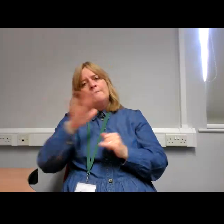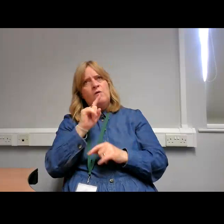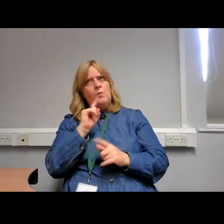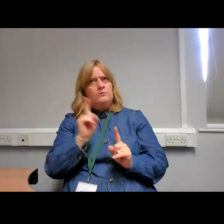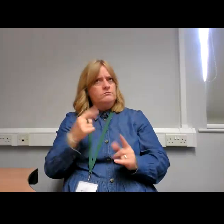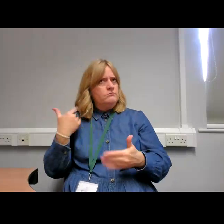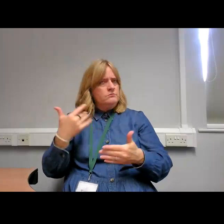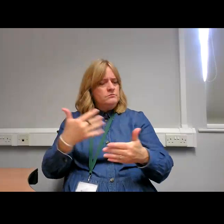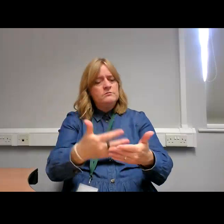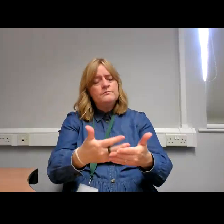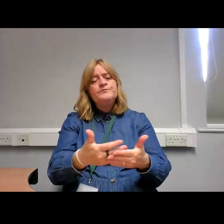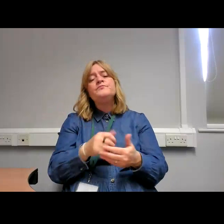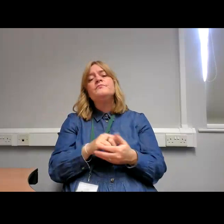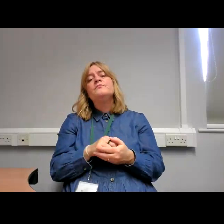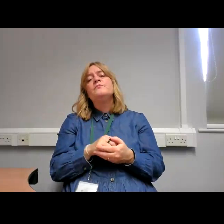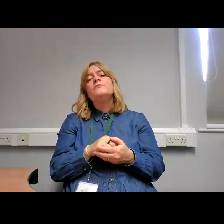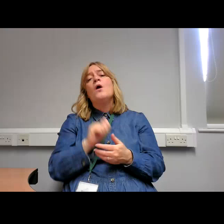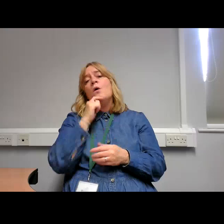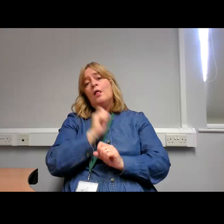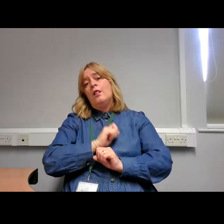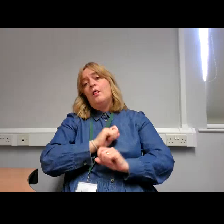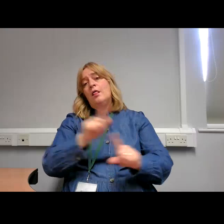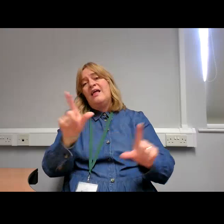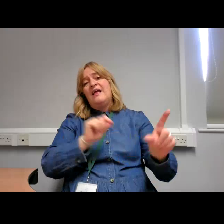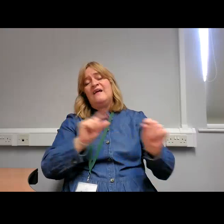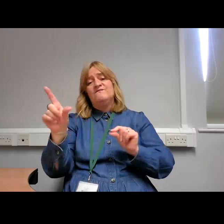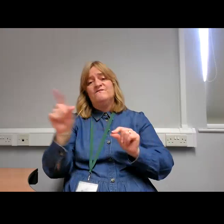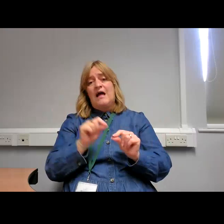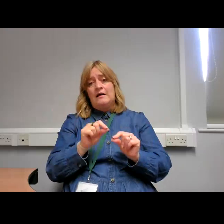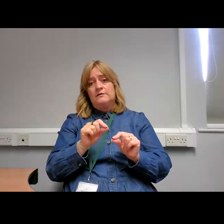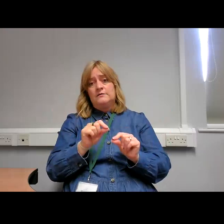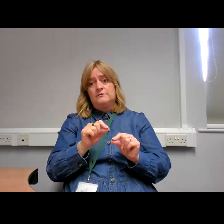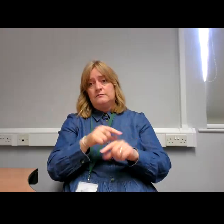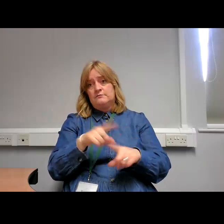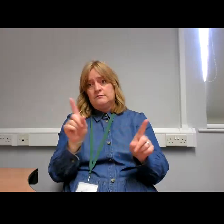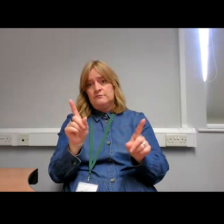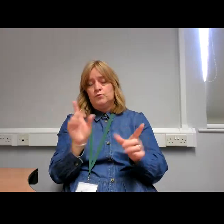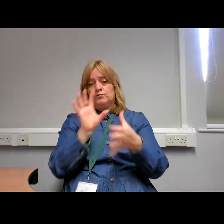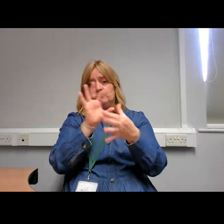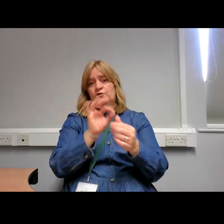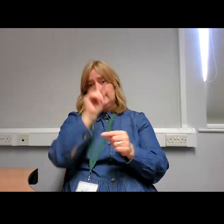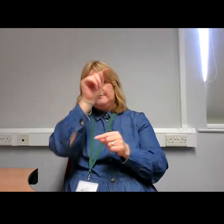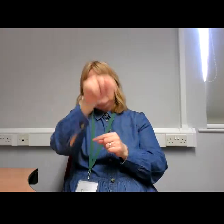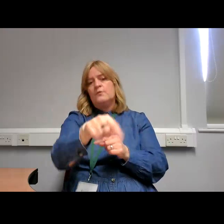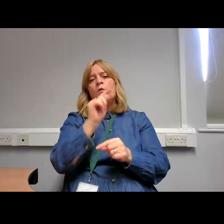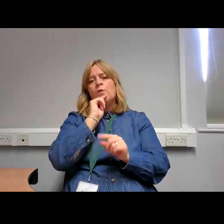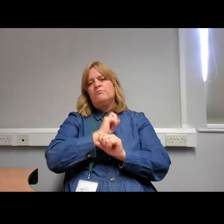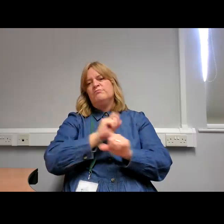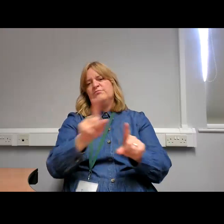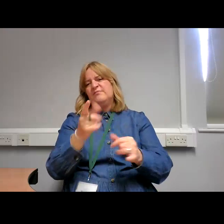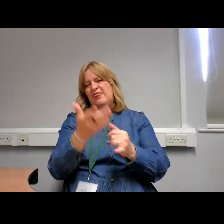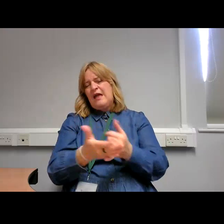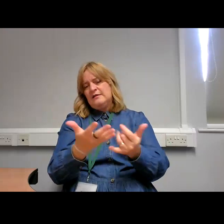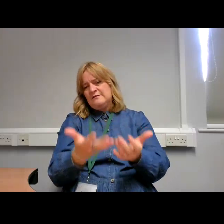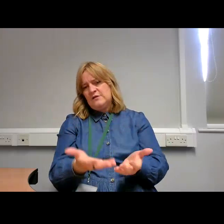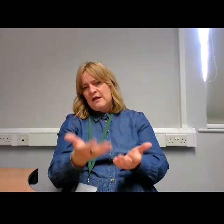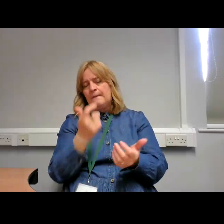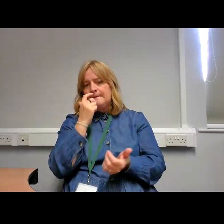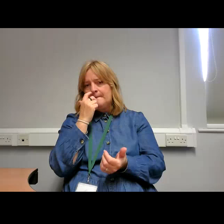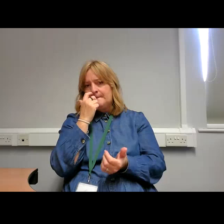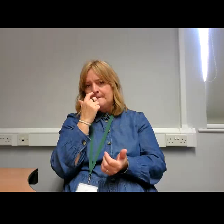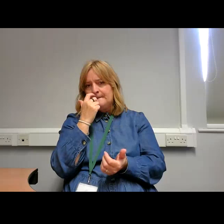an invite for that session will be sent out to everybody who's here at the end of today, when this